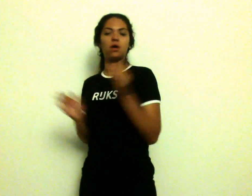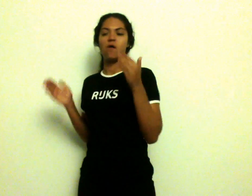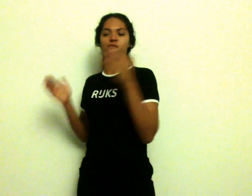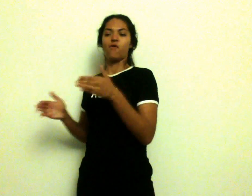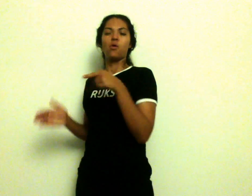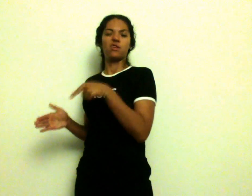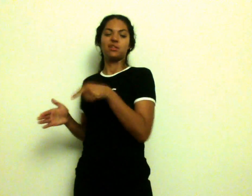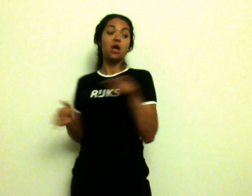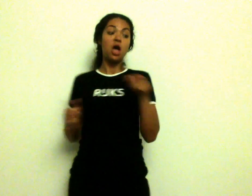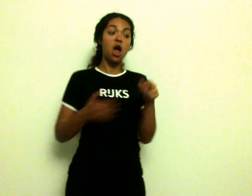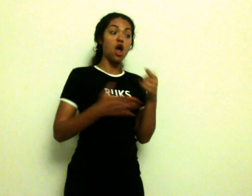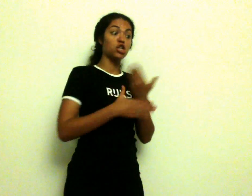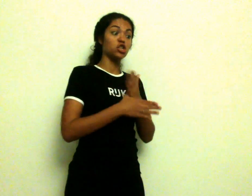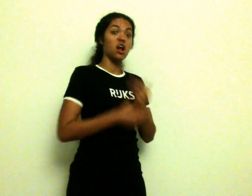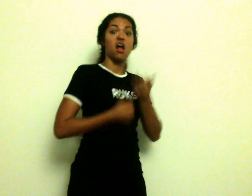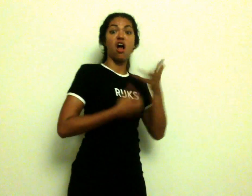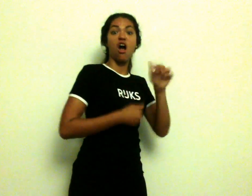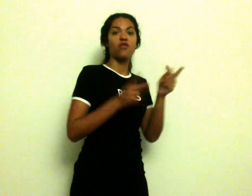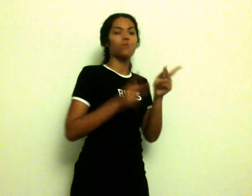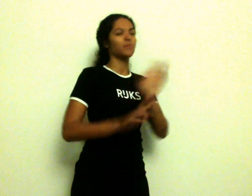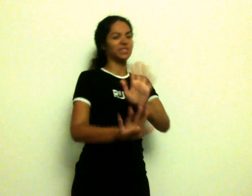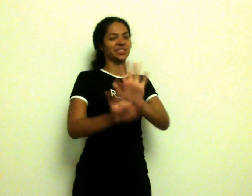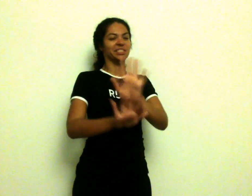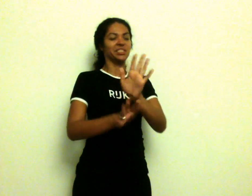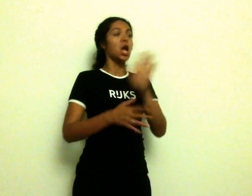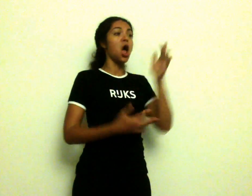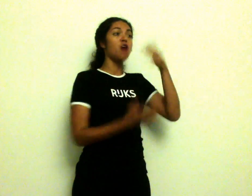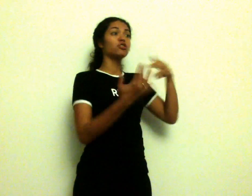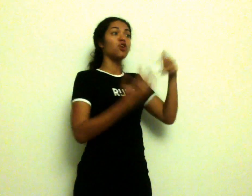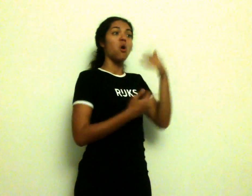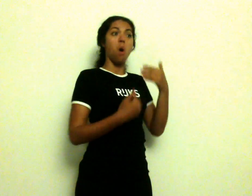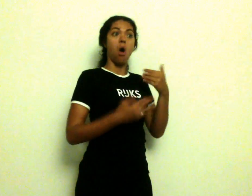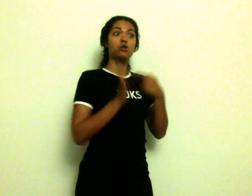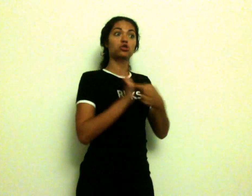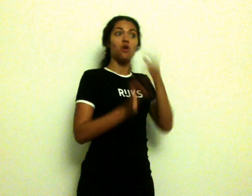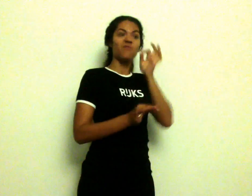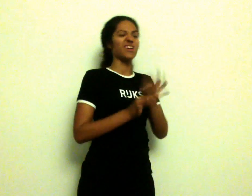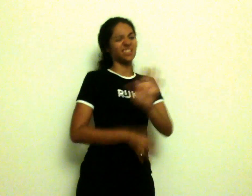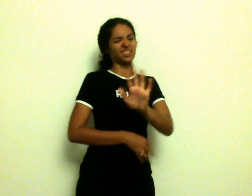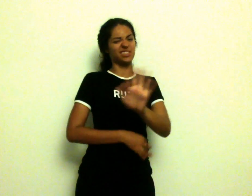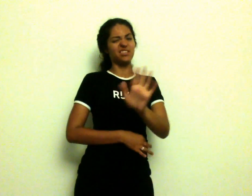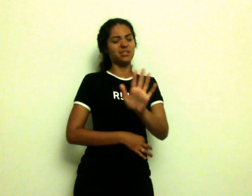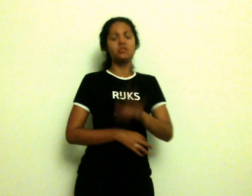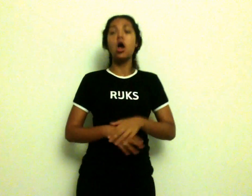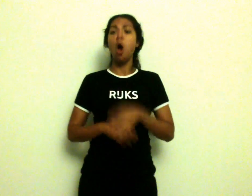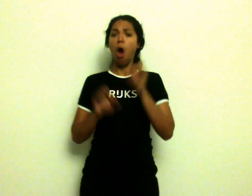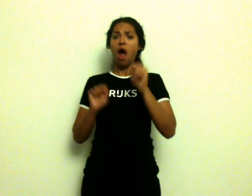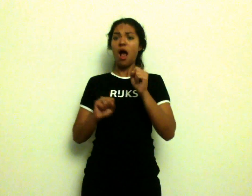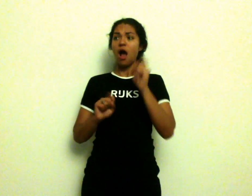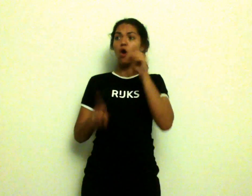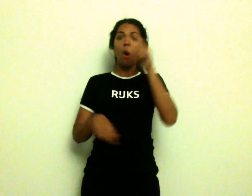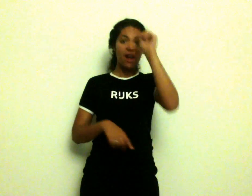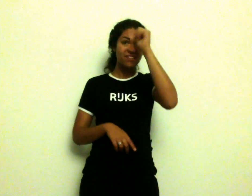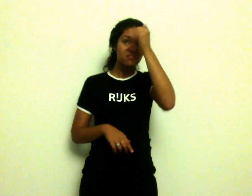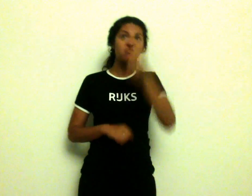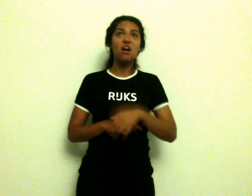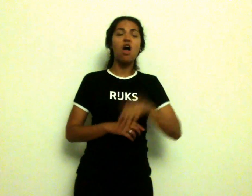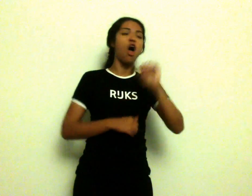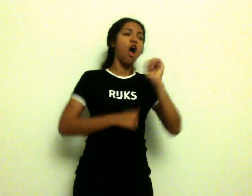but don't bring it out into the public. You can do that in India, you can do that in the Middle East, but don't do it in America, because we are